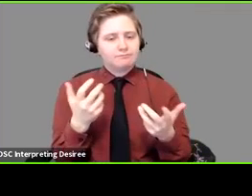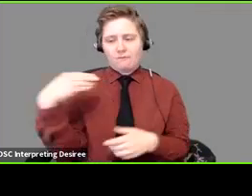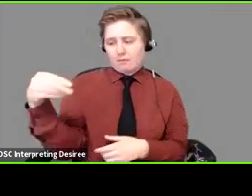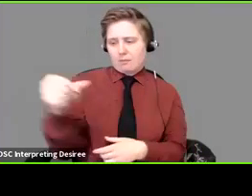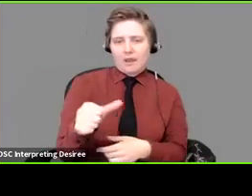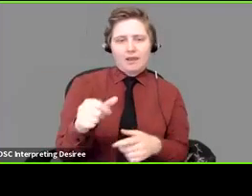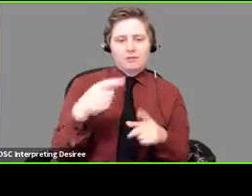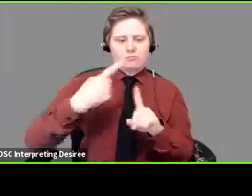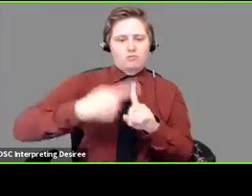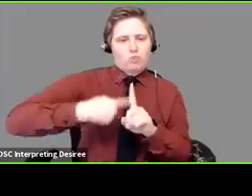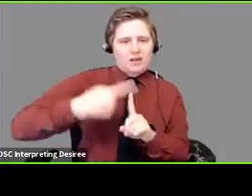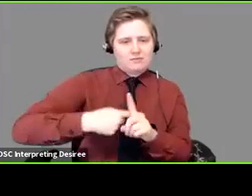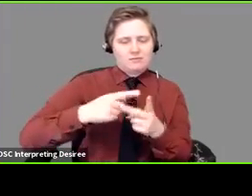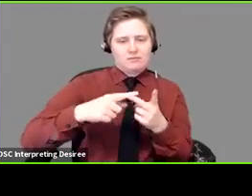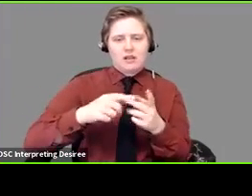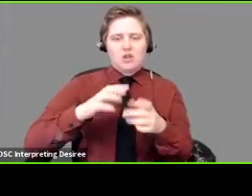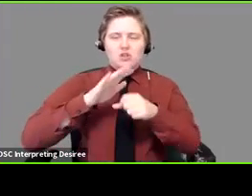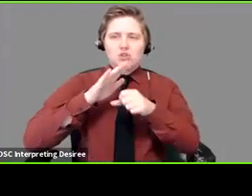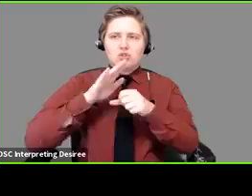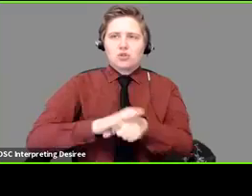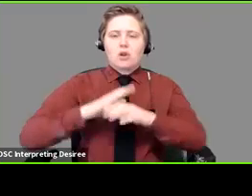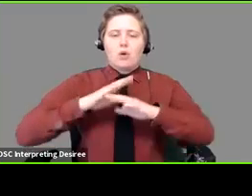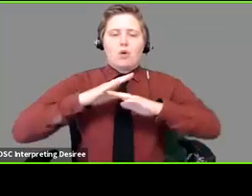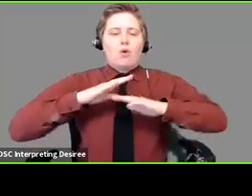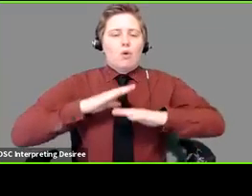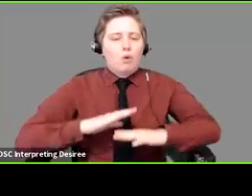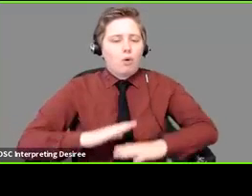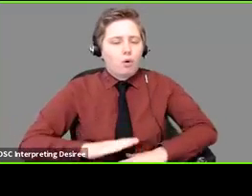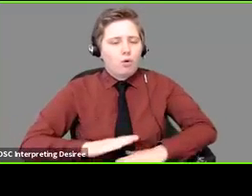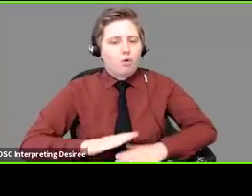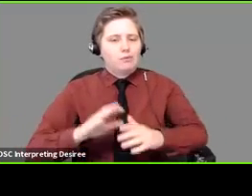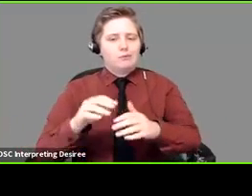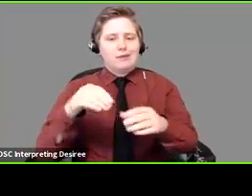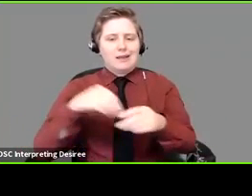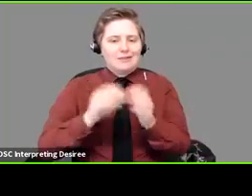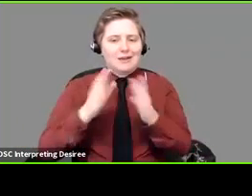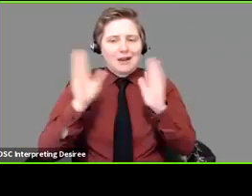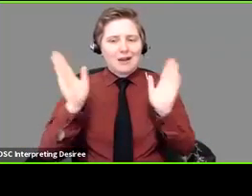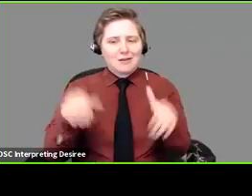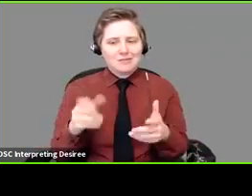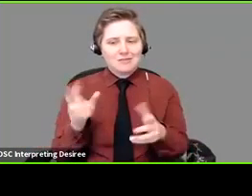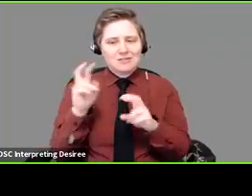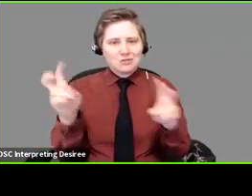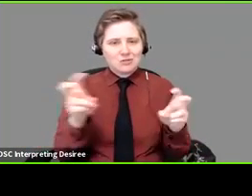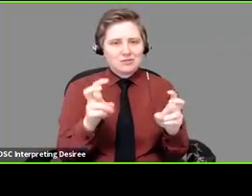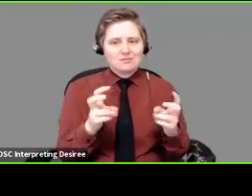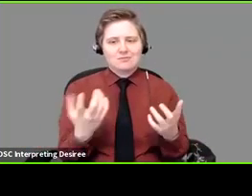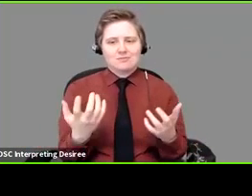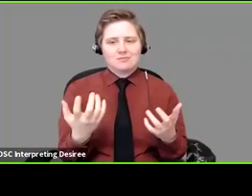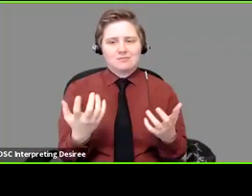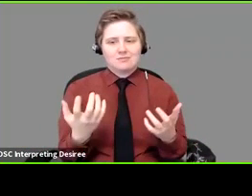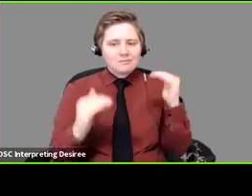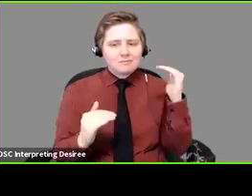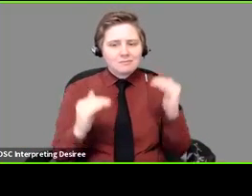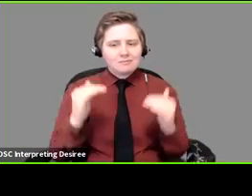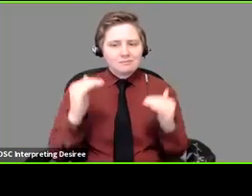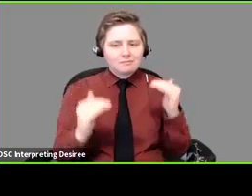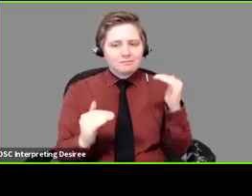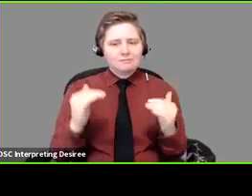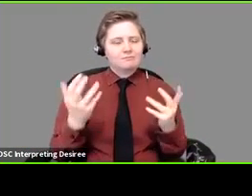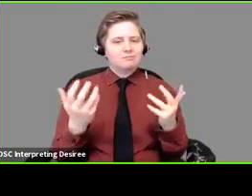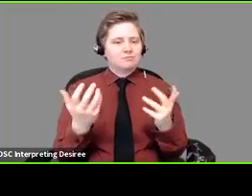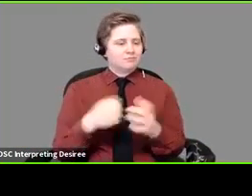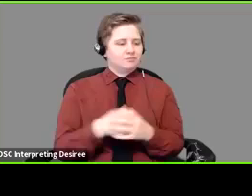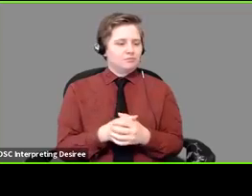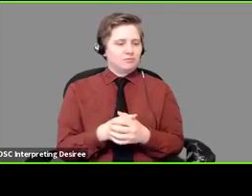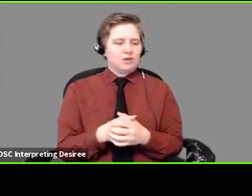for rent, de-stress a lot of issues that they have, I'm sure, in their household. But we also have to weigh that out with the virus that's in the community. So we need to